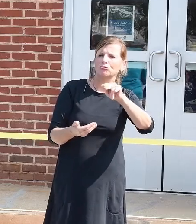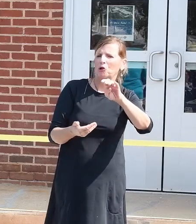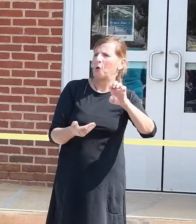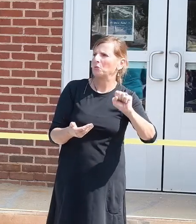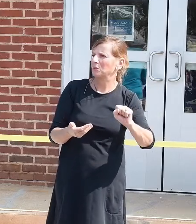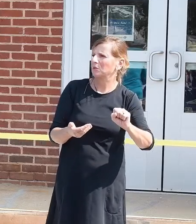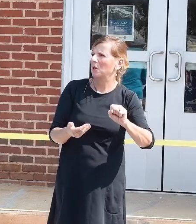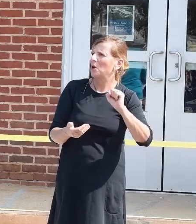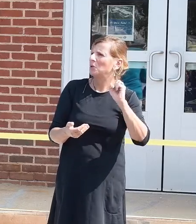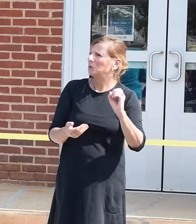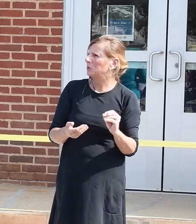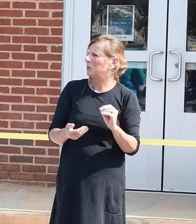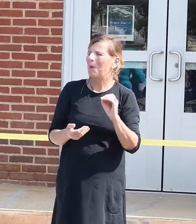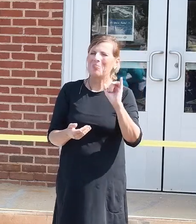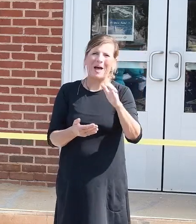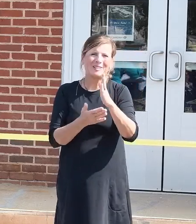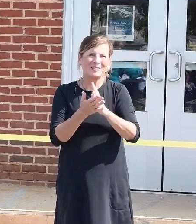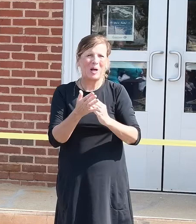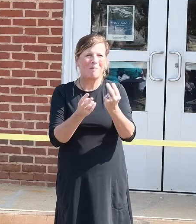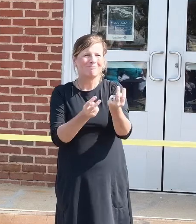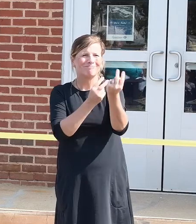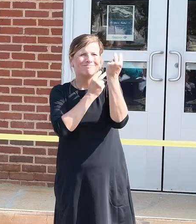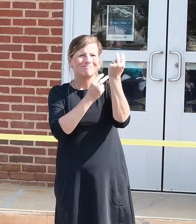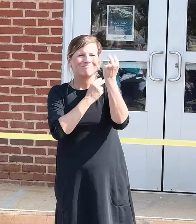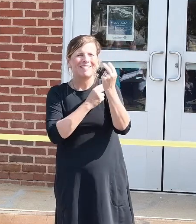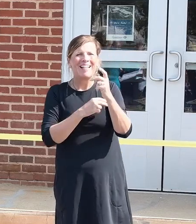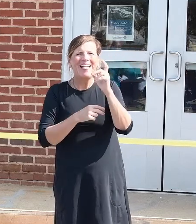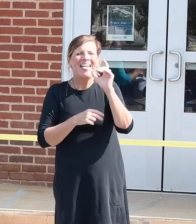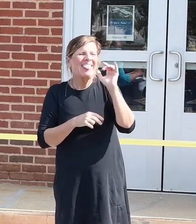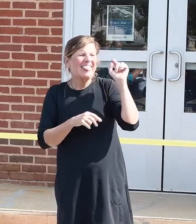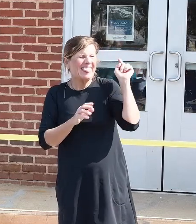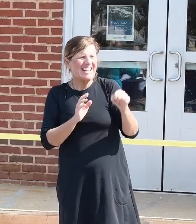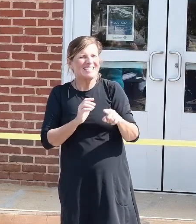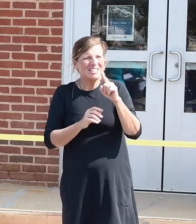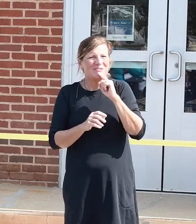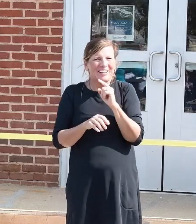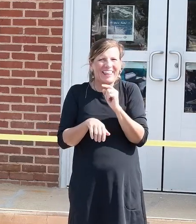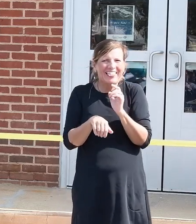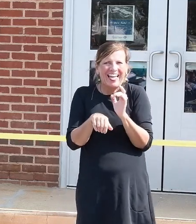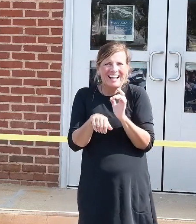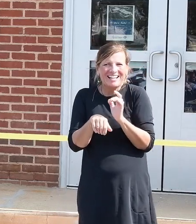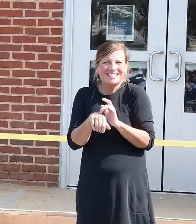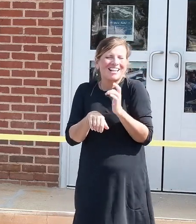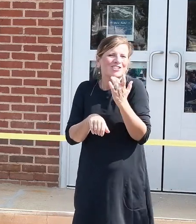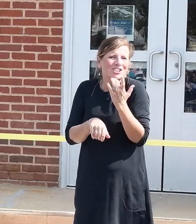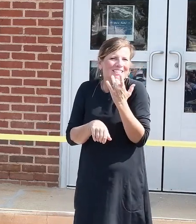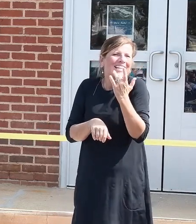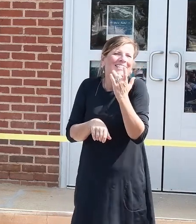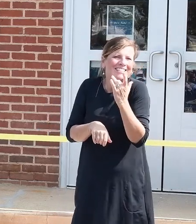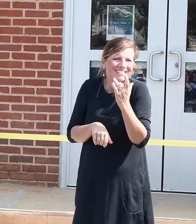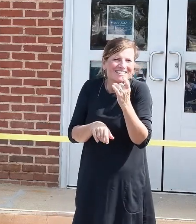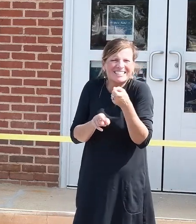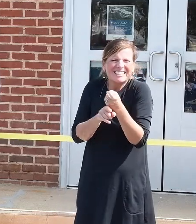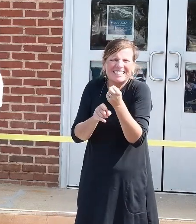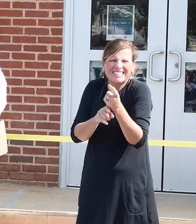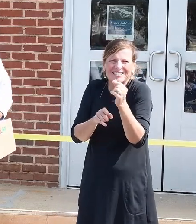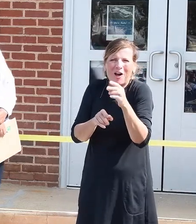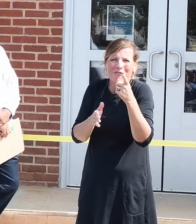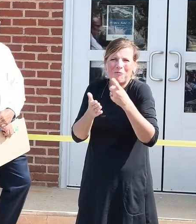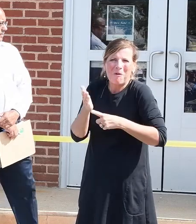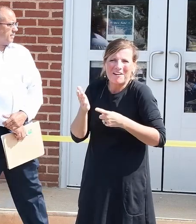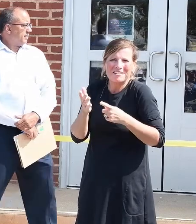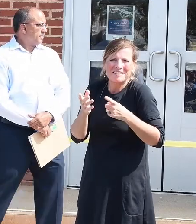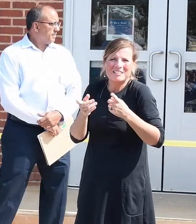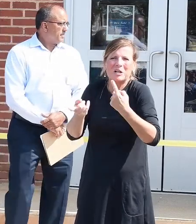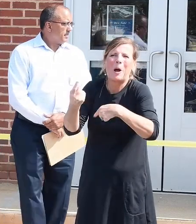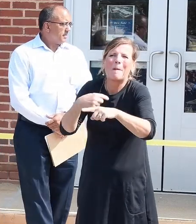So those are some of the recollections. This is a teaser because we are going to hear a lot more of these stories. All